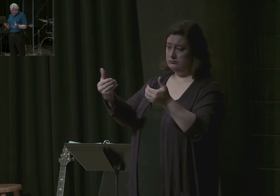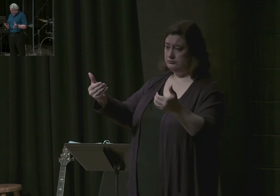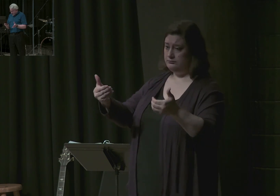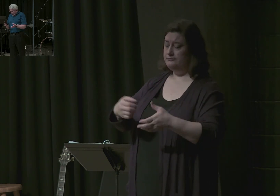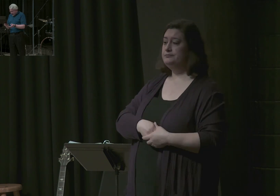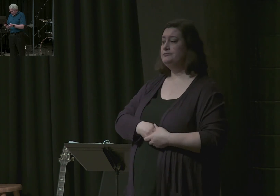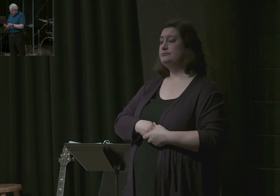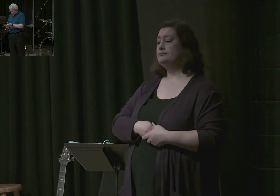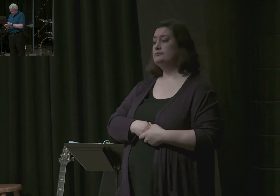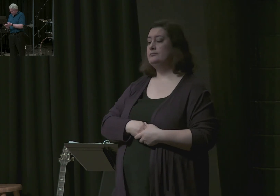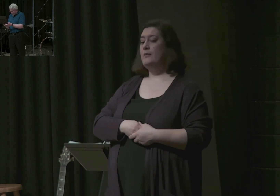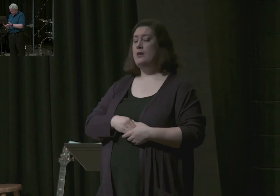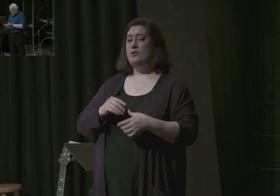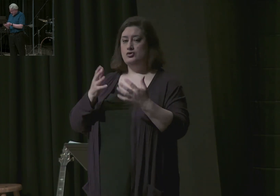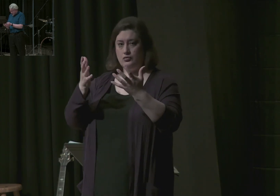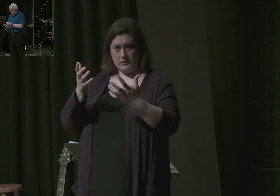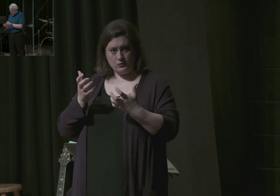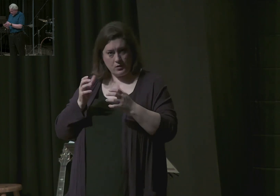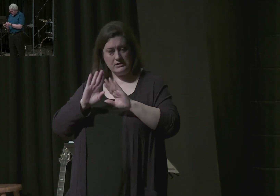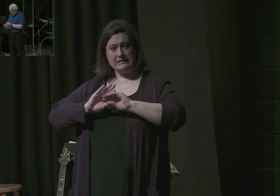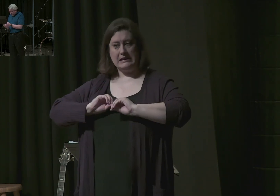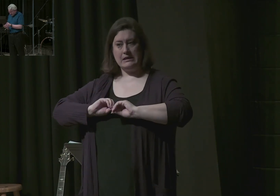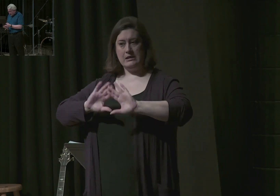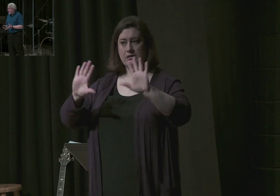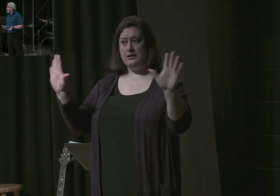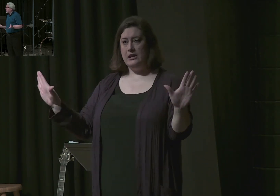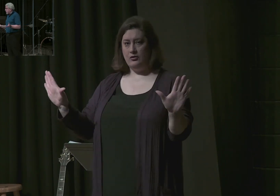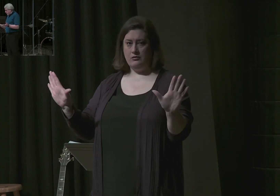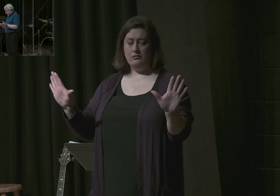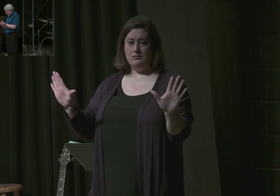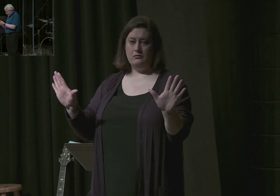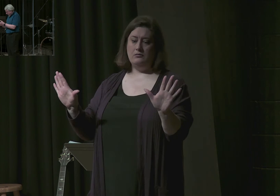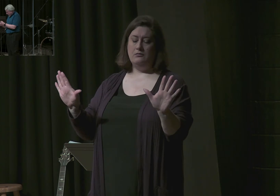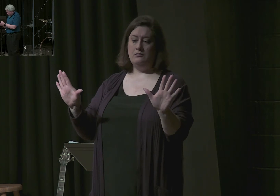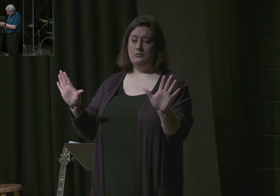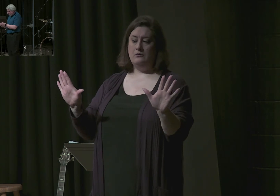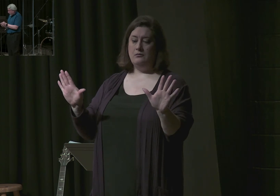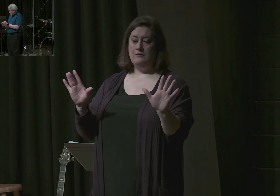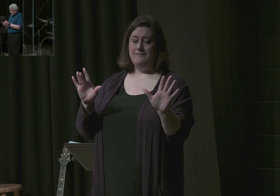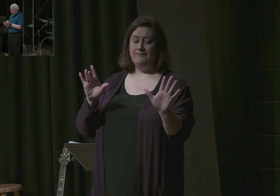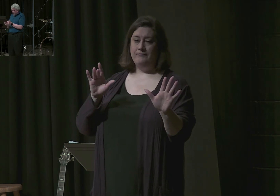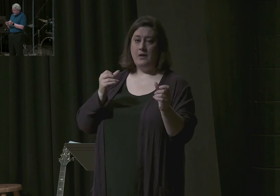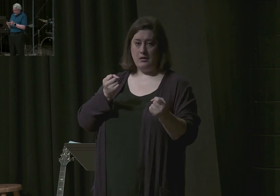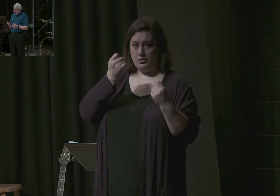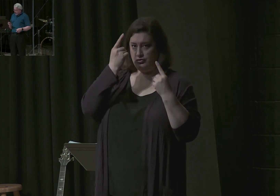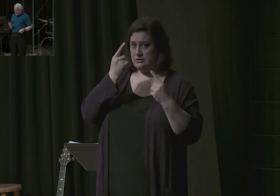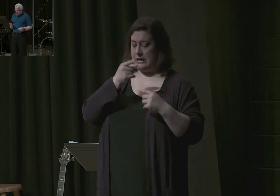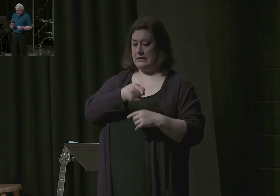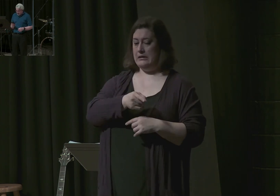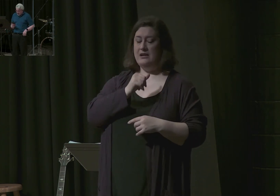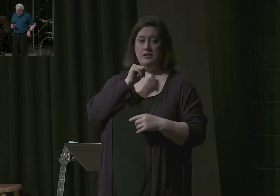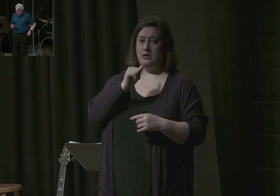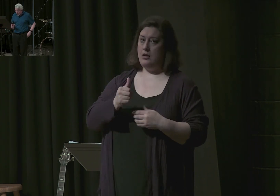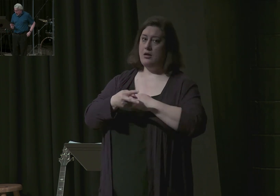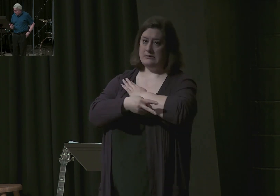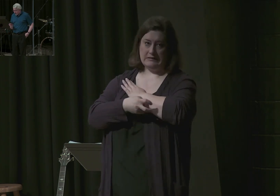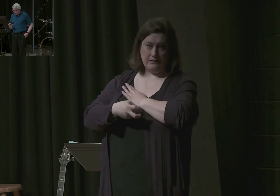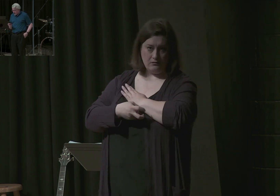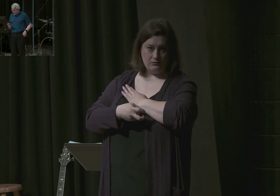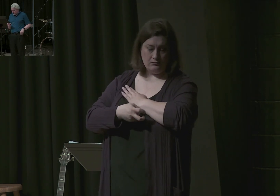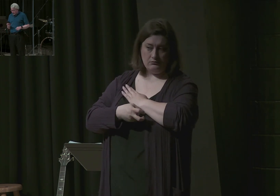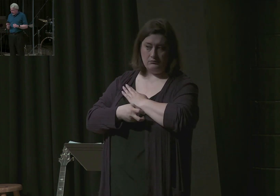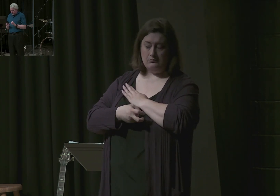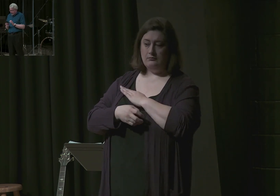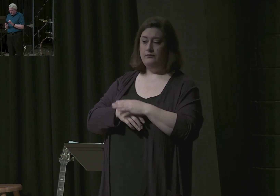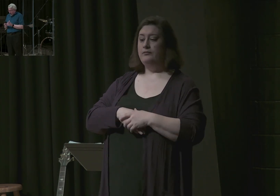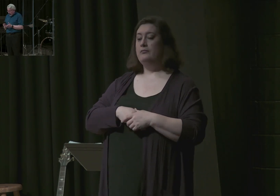clear that in accepting his wages in this way, Laban can never accuse him of growing his flocks and herbs by theft. The mottled